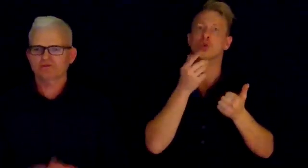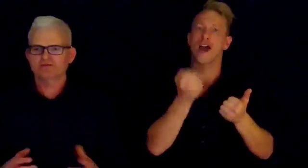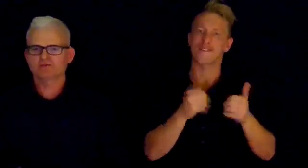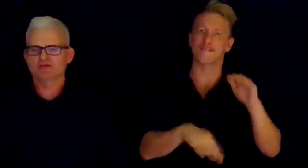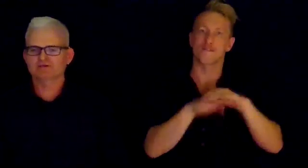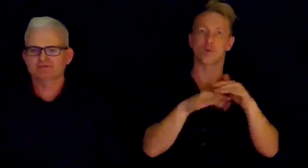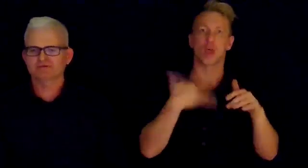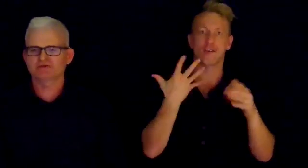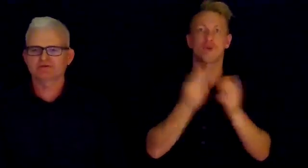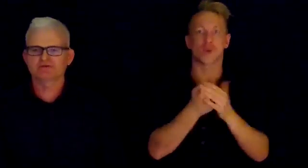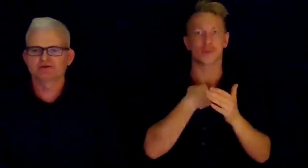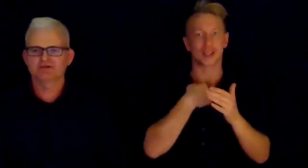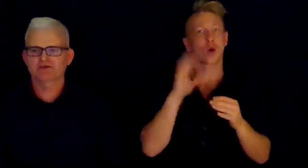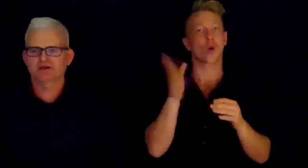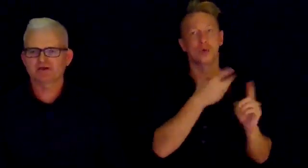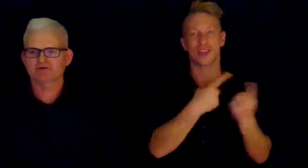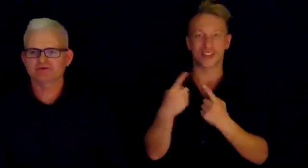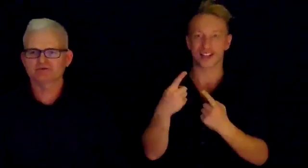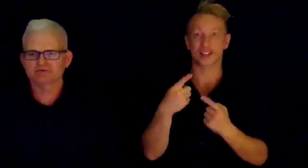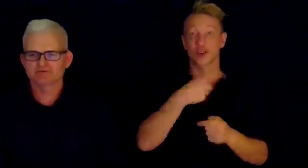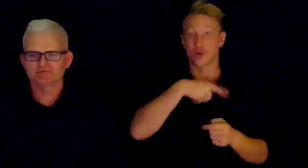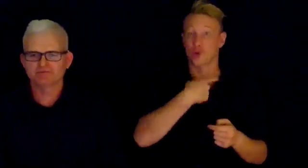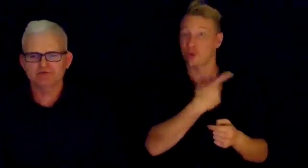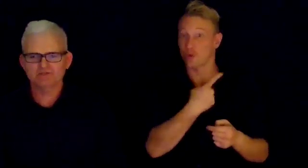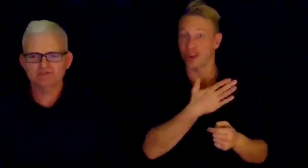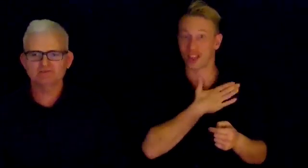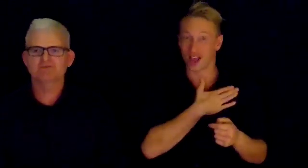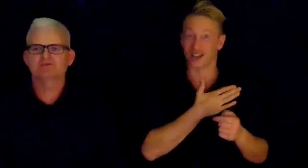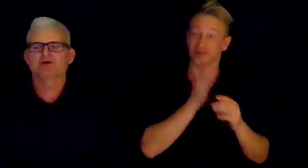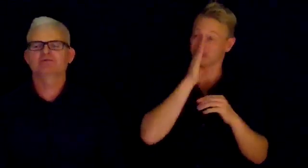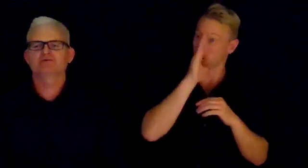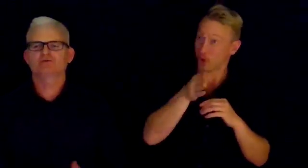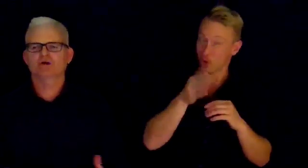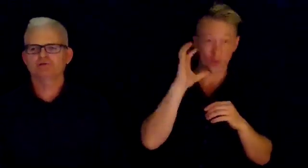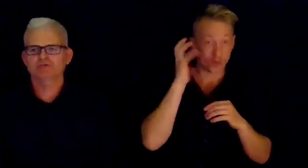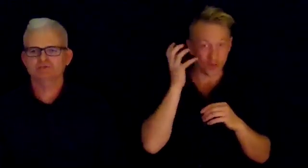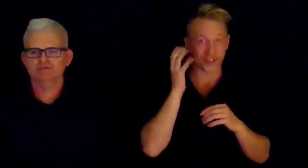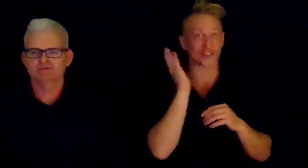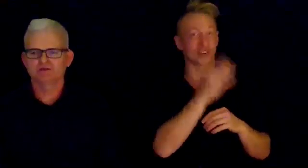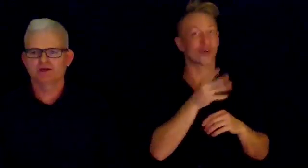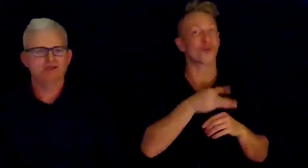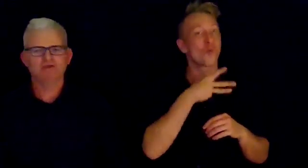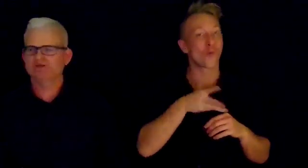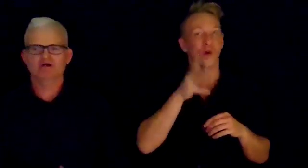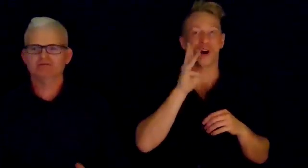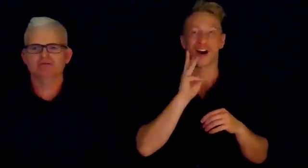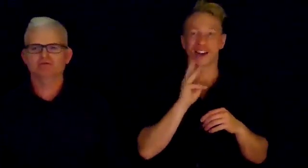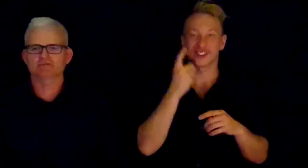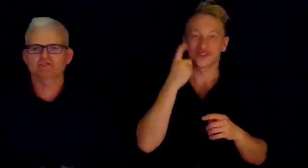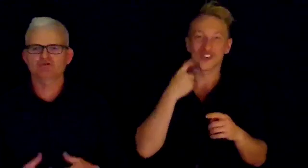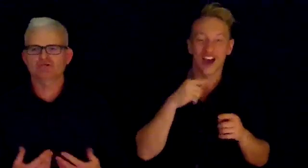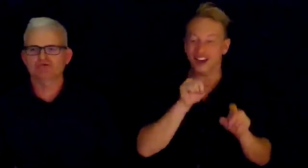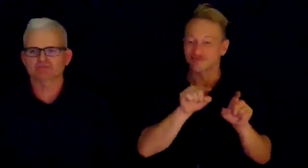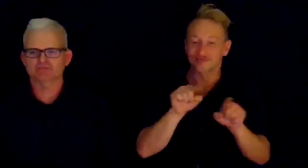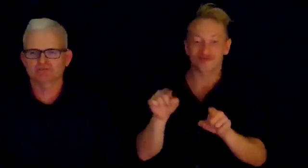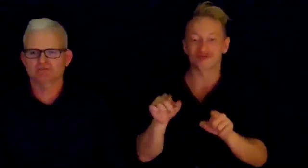So all the things that we like to do is going out to the movies, going to the winery, anything you like to do